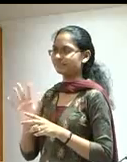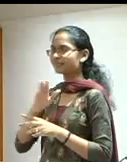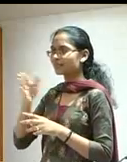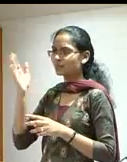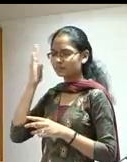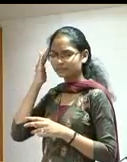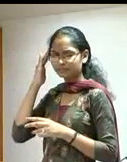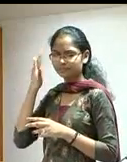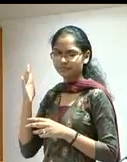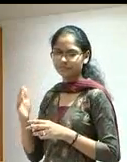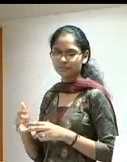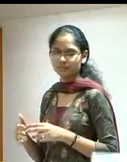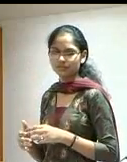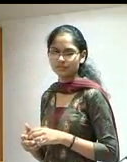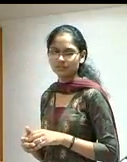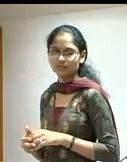provision.